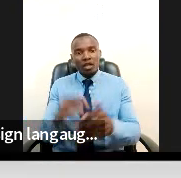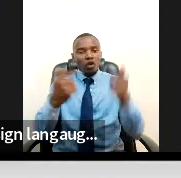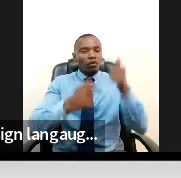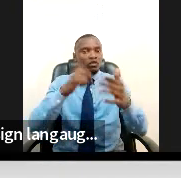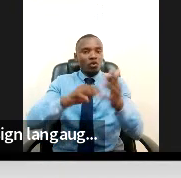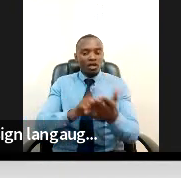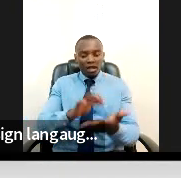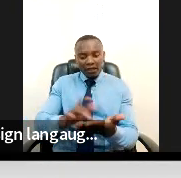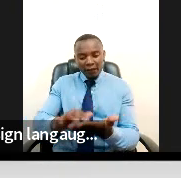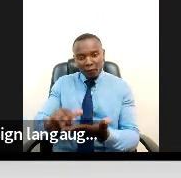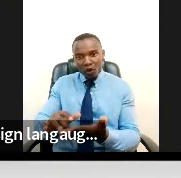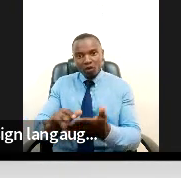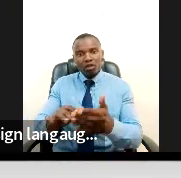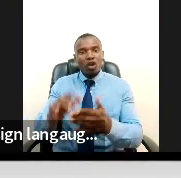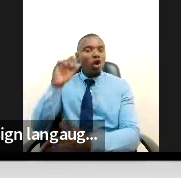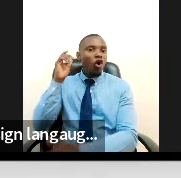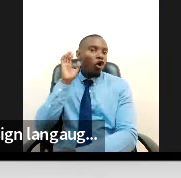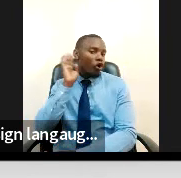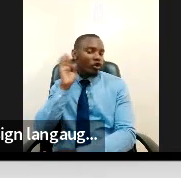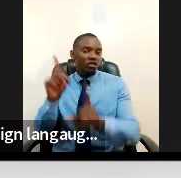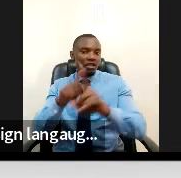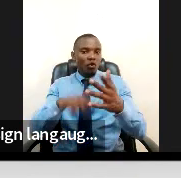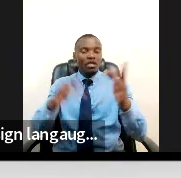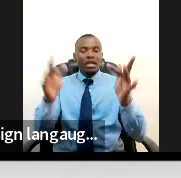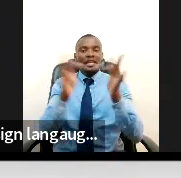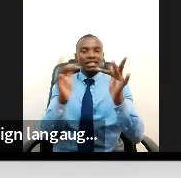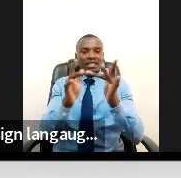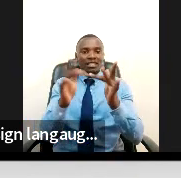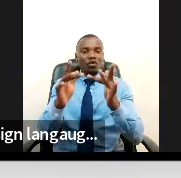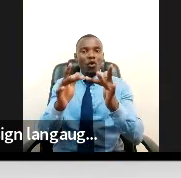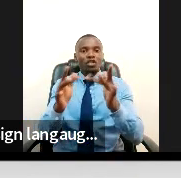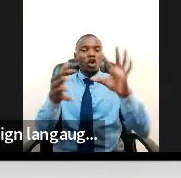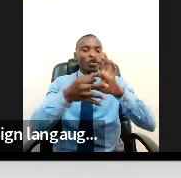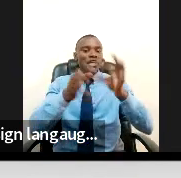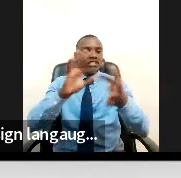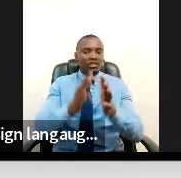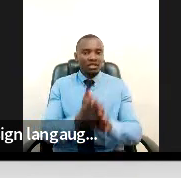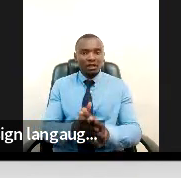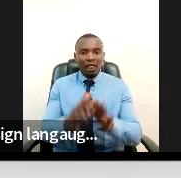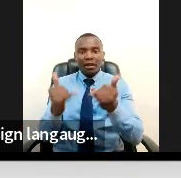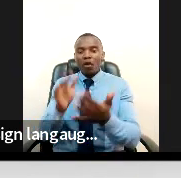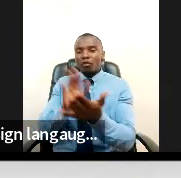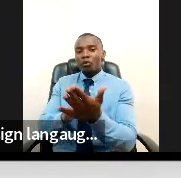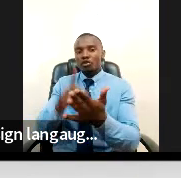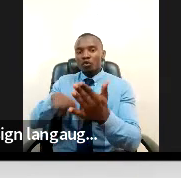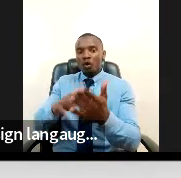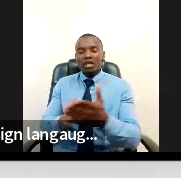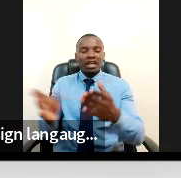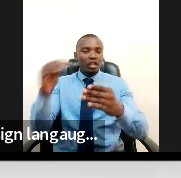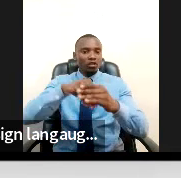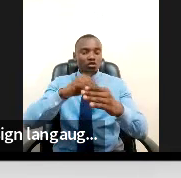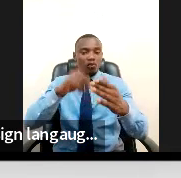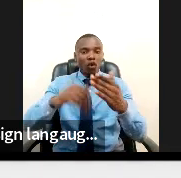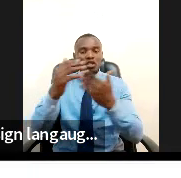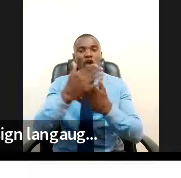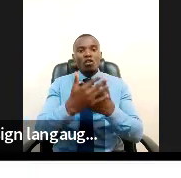audio, Bluetooth, and internet connectivity. Our unique value proposition is the inclusion of computer vision, which